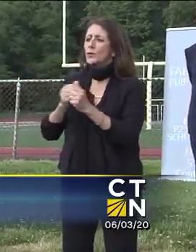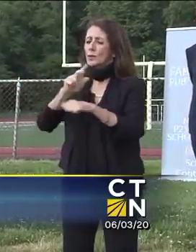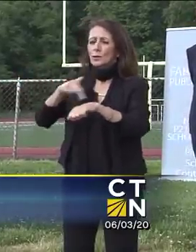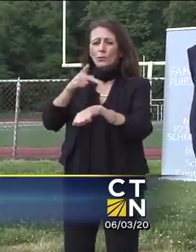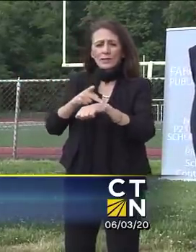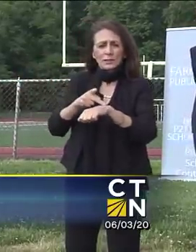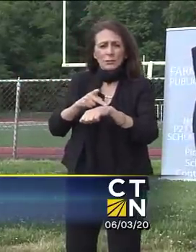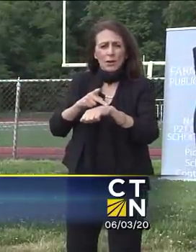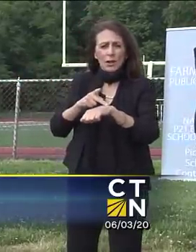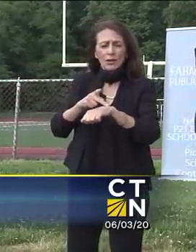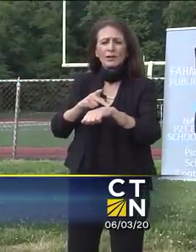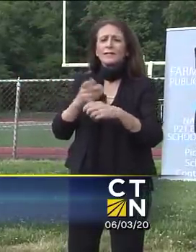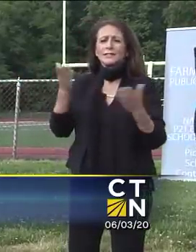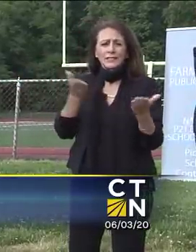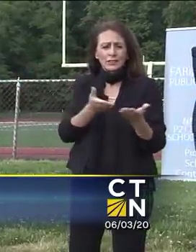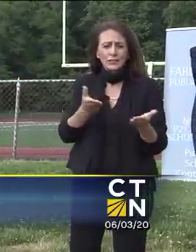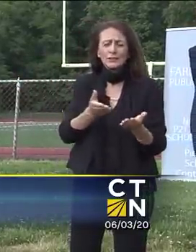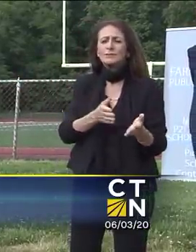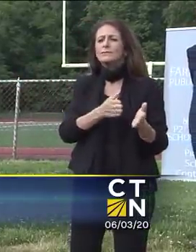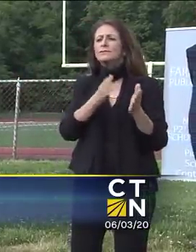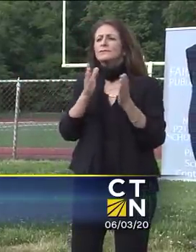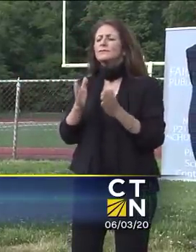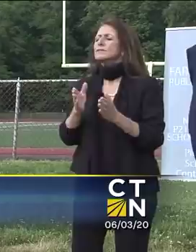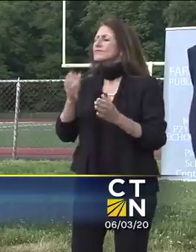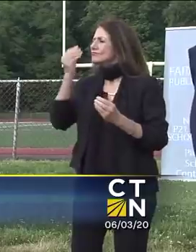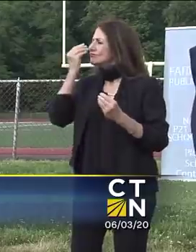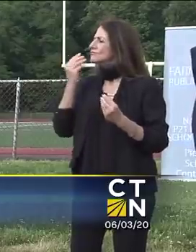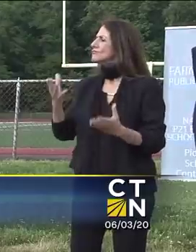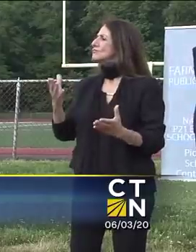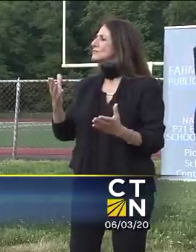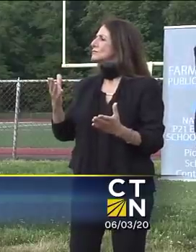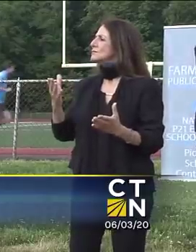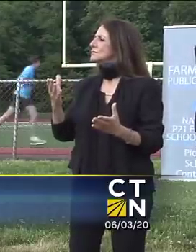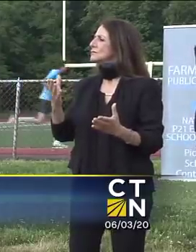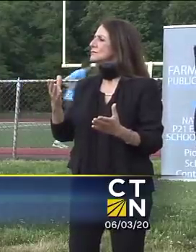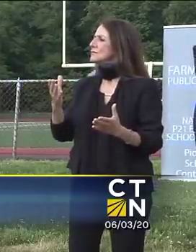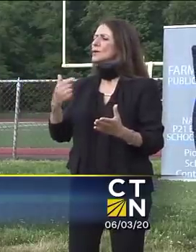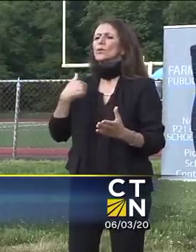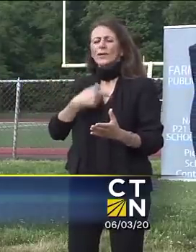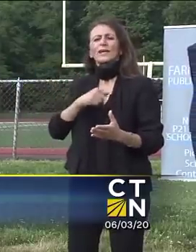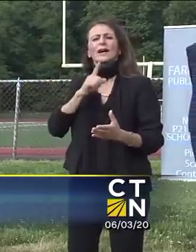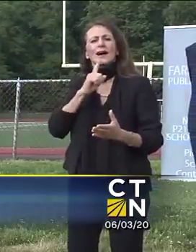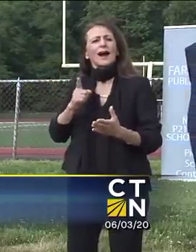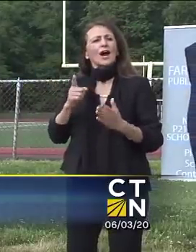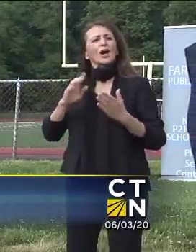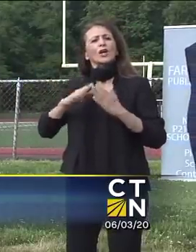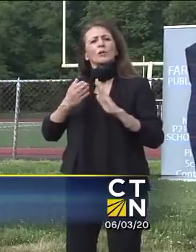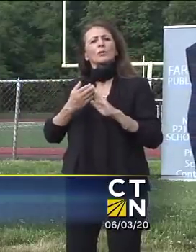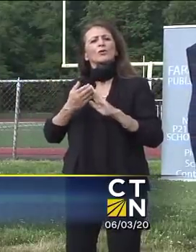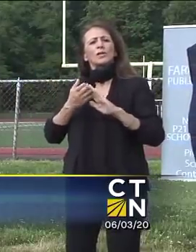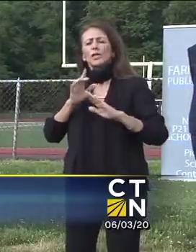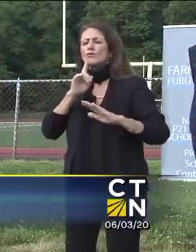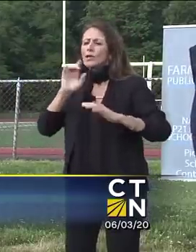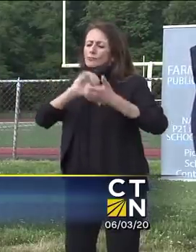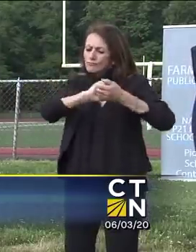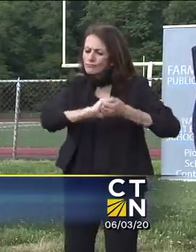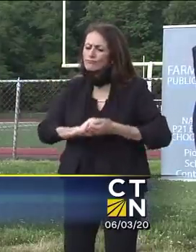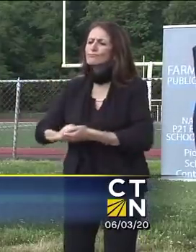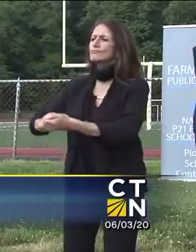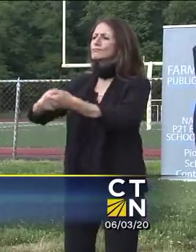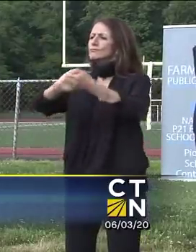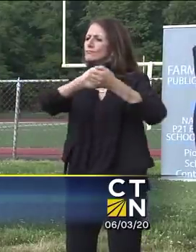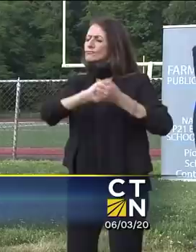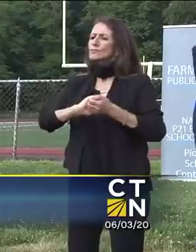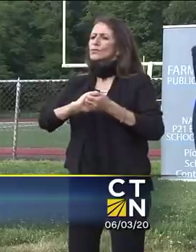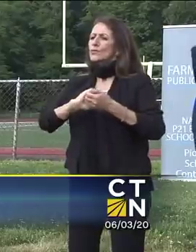principal, Dr. Hurwitz. We are a really collaborative community here in Farmington, and